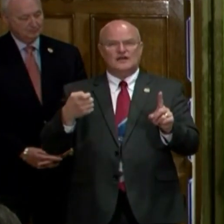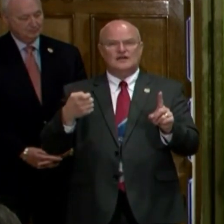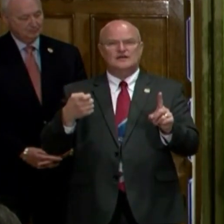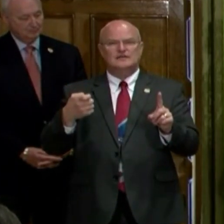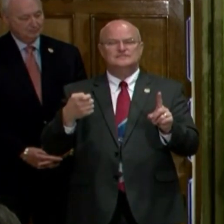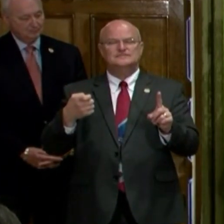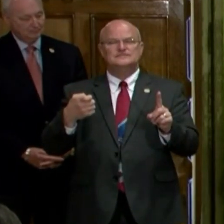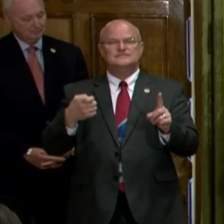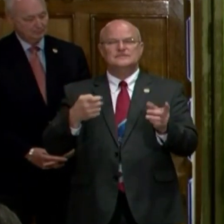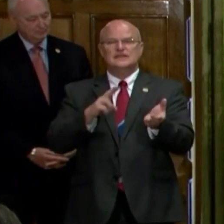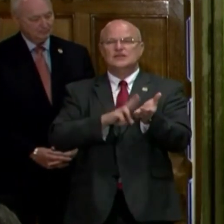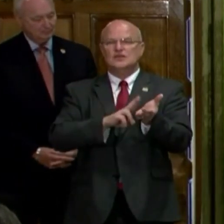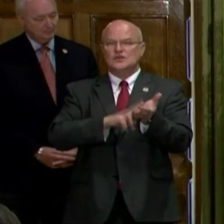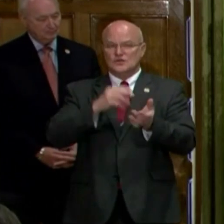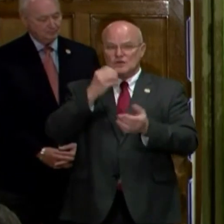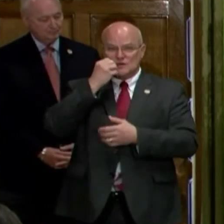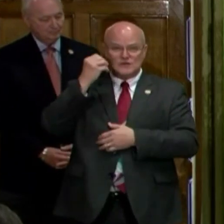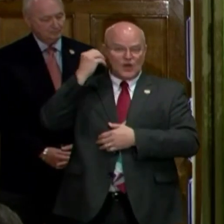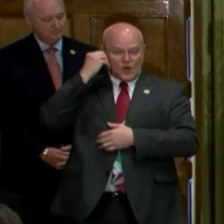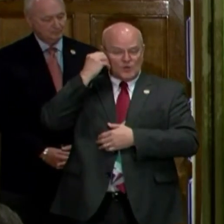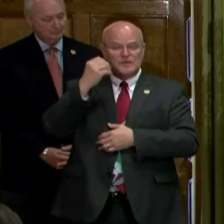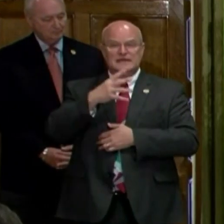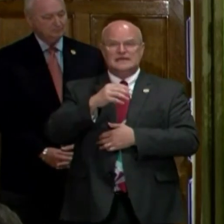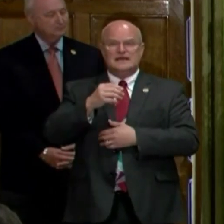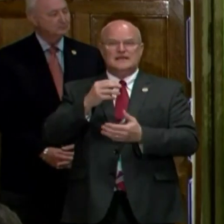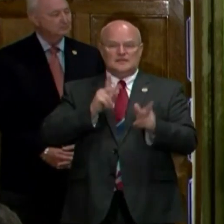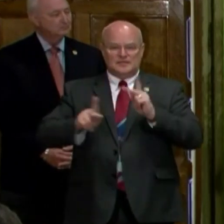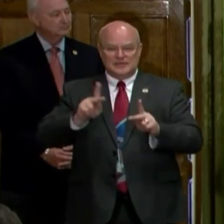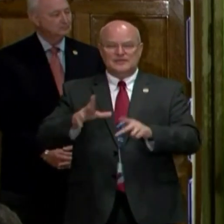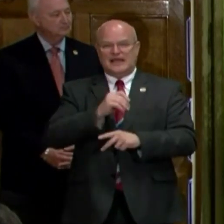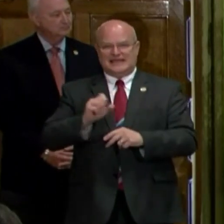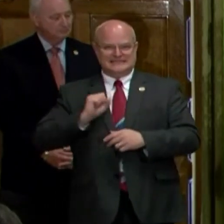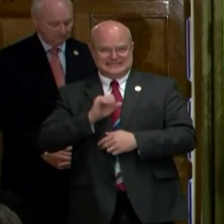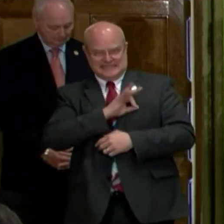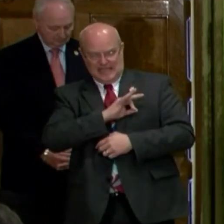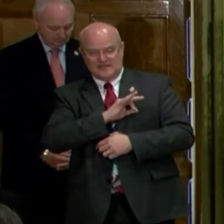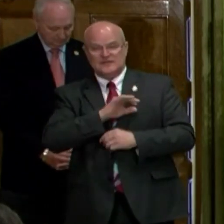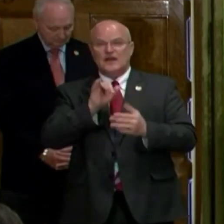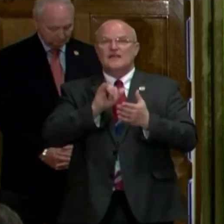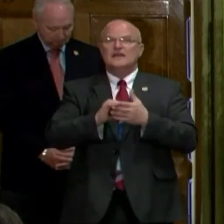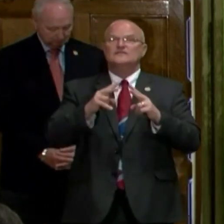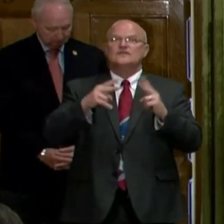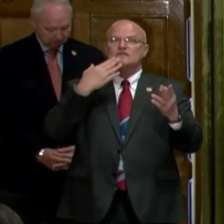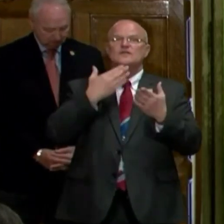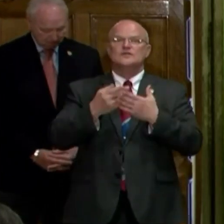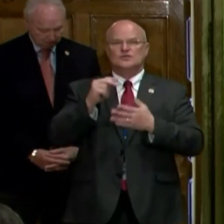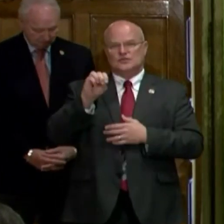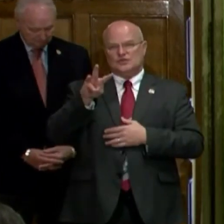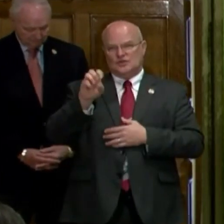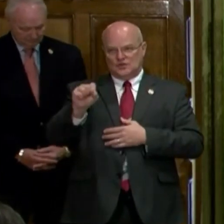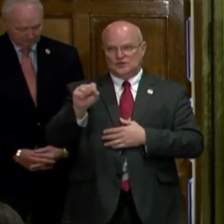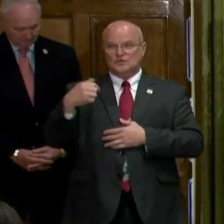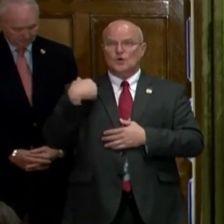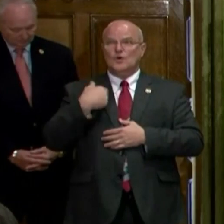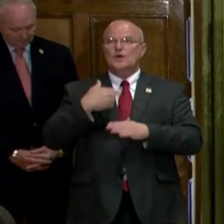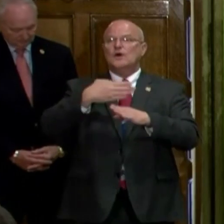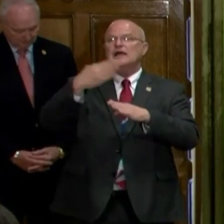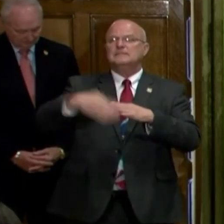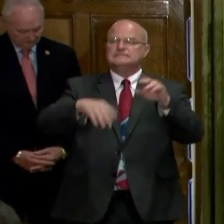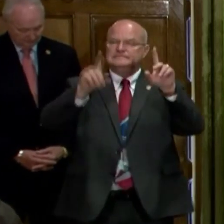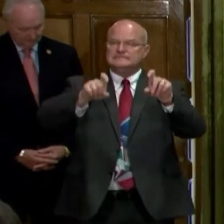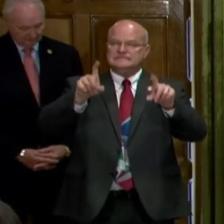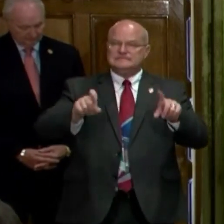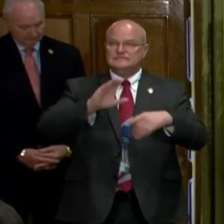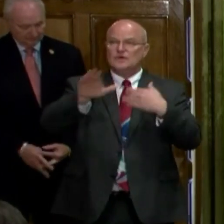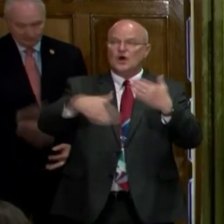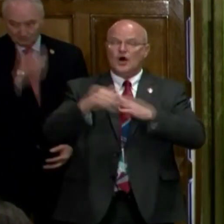the residents and staff that we've tested at these 3 nursing homes. And so that's very, very good news. We're going to complete the testing of